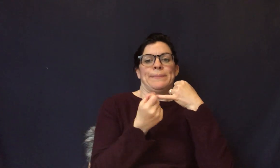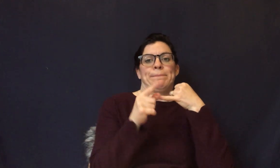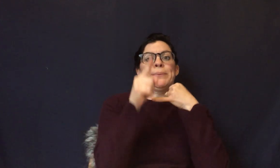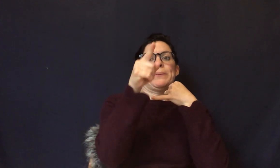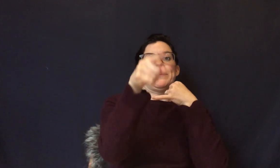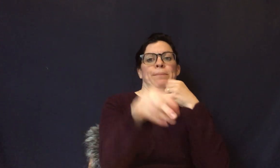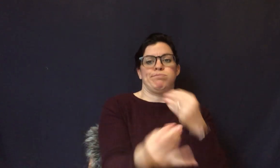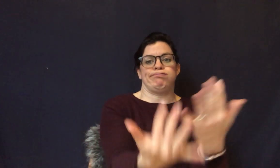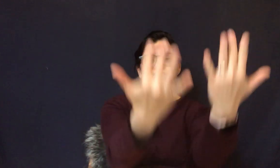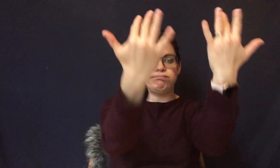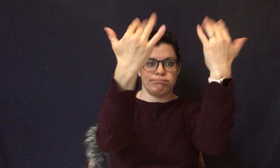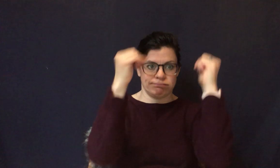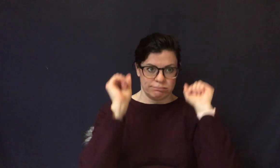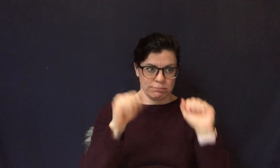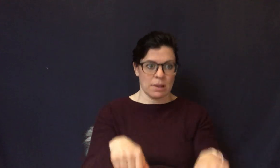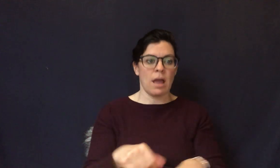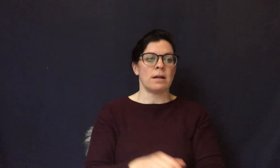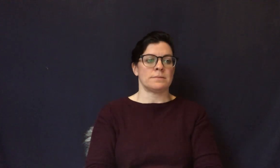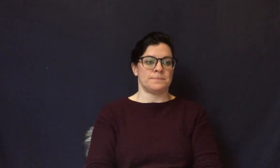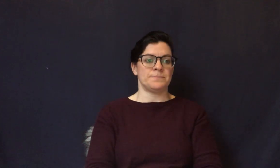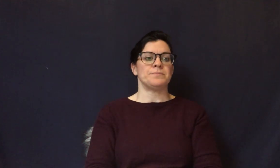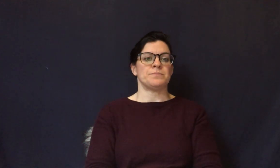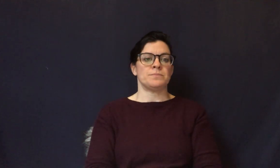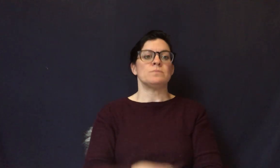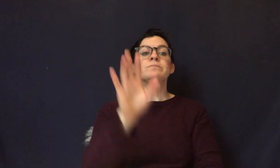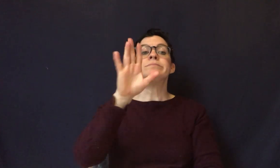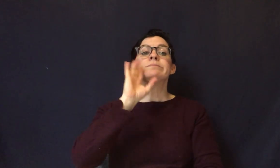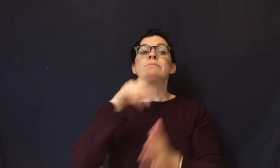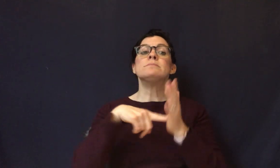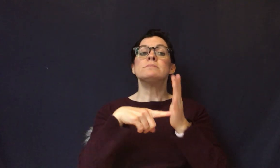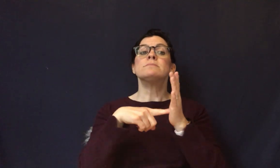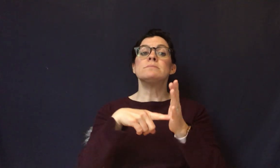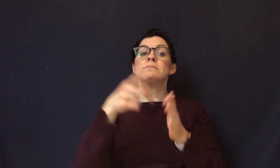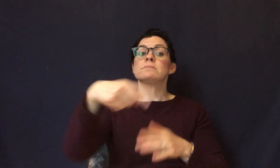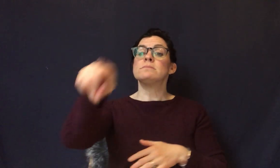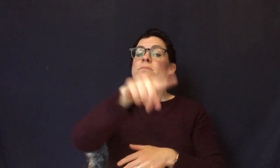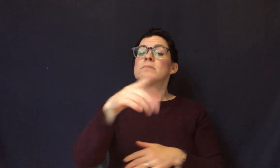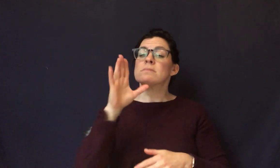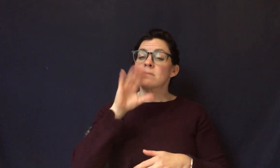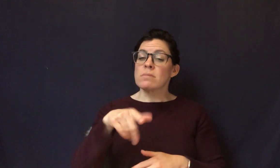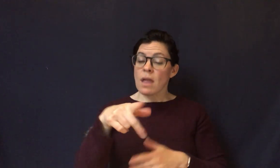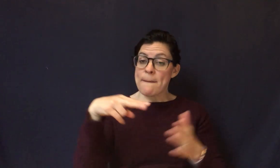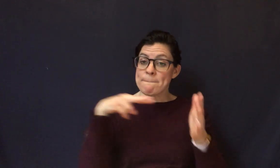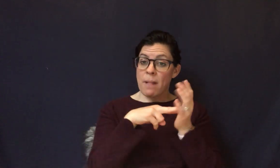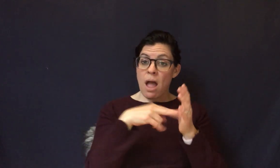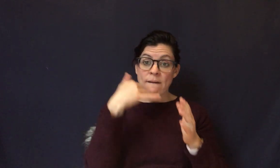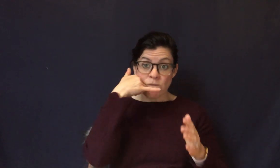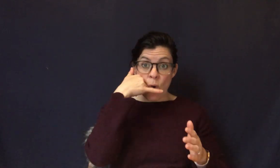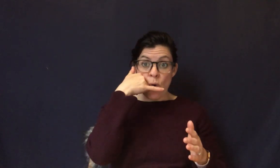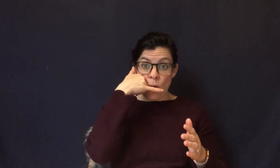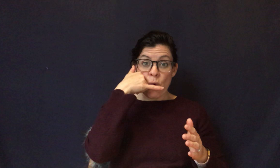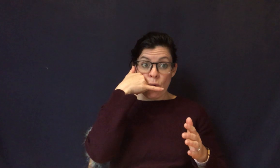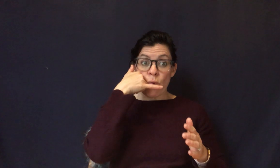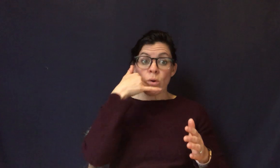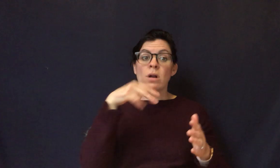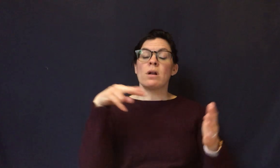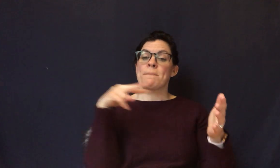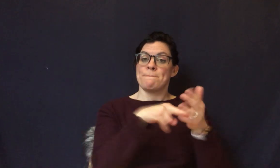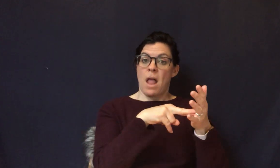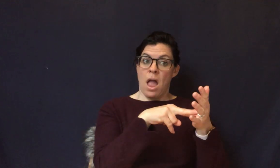watch, okay, we ever plug in our cell phone charger, and when we go to unplug it, it's a little warm, yes?